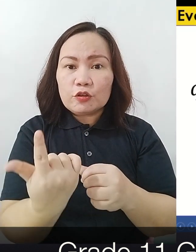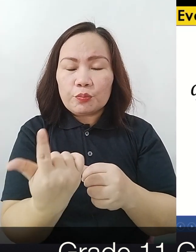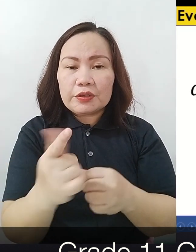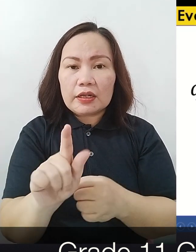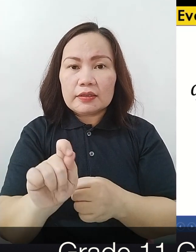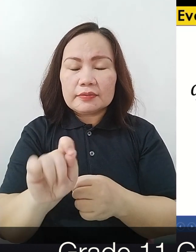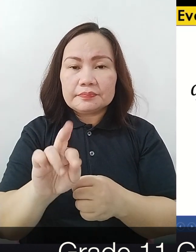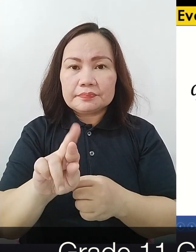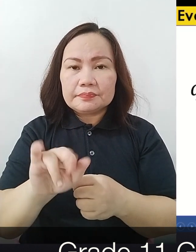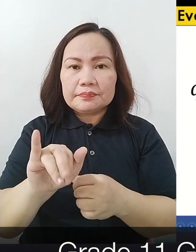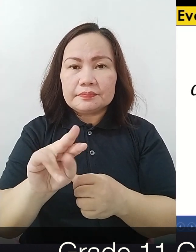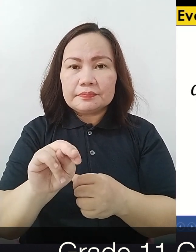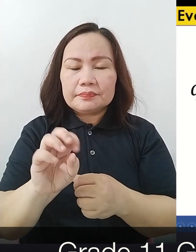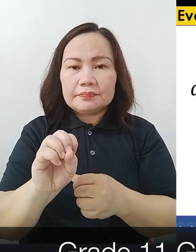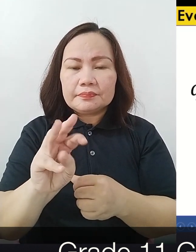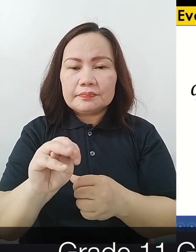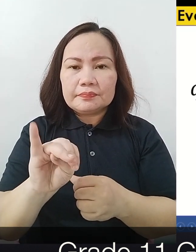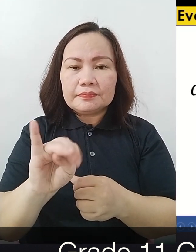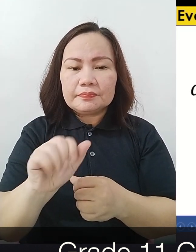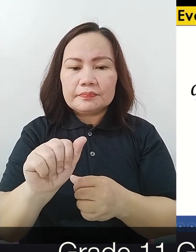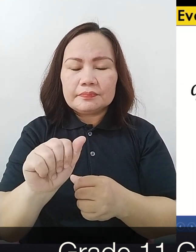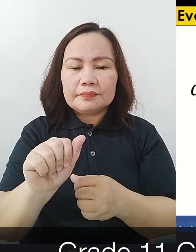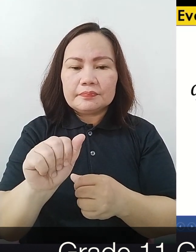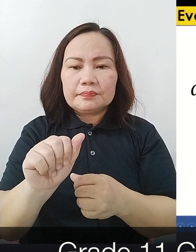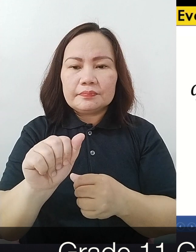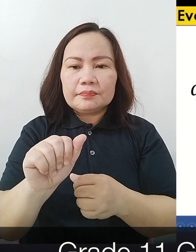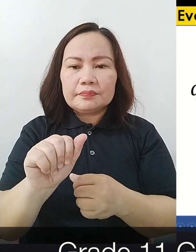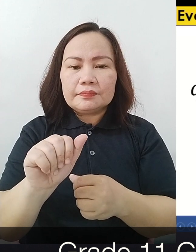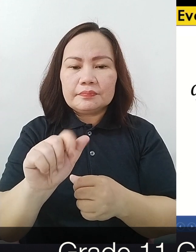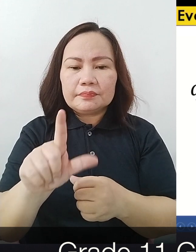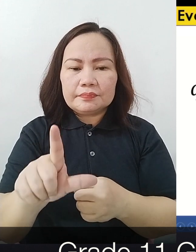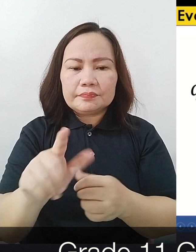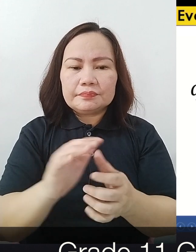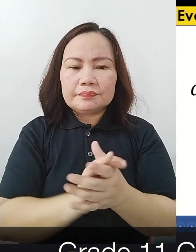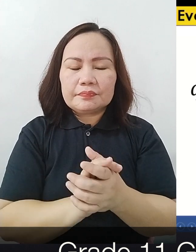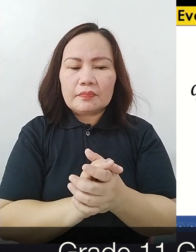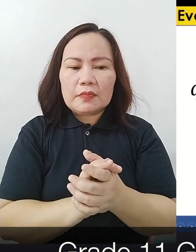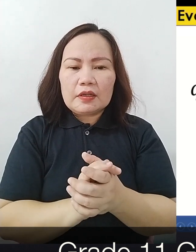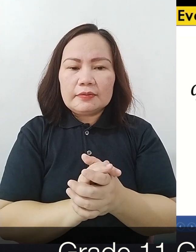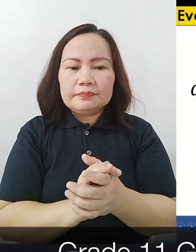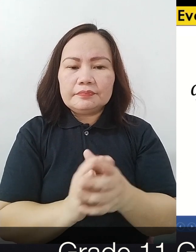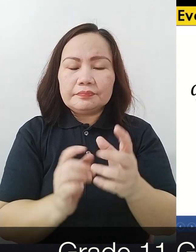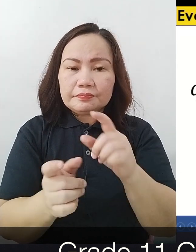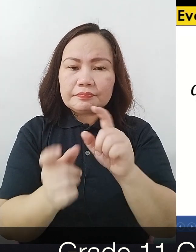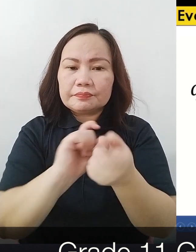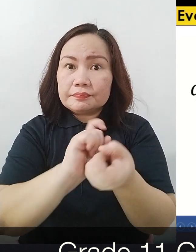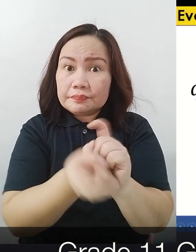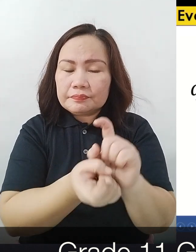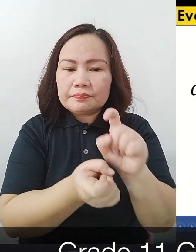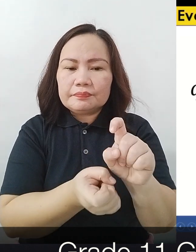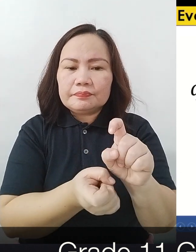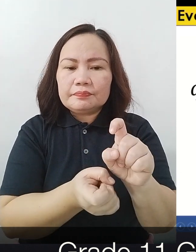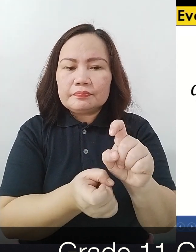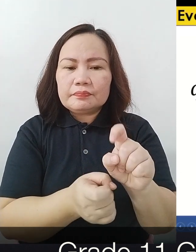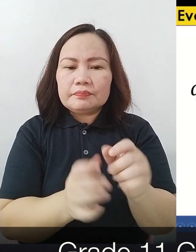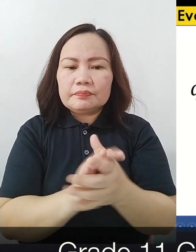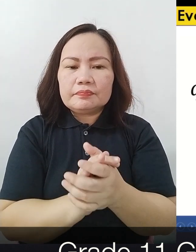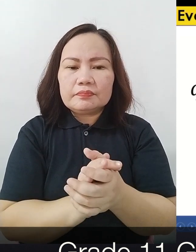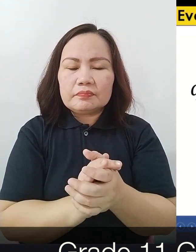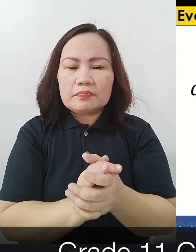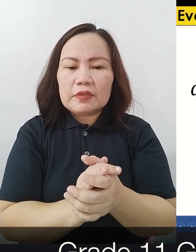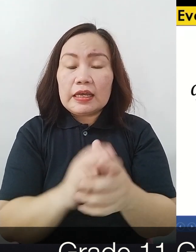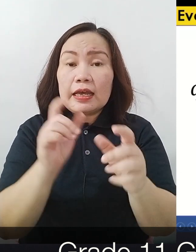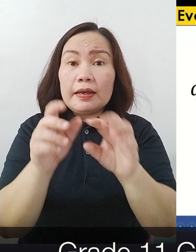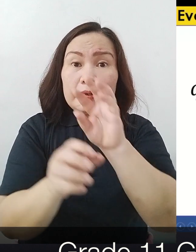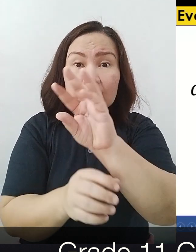trinomial, no? So, 2x plus 3 squared minus 2 times 2x plus 3 plus 2. So,